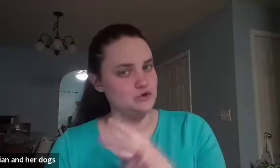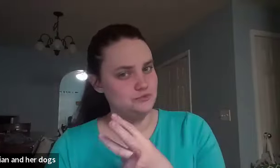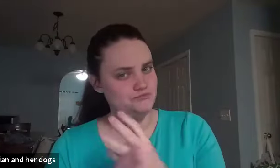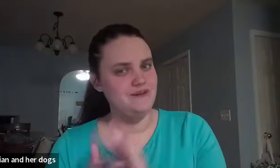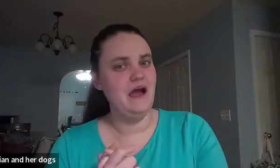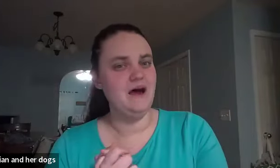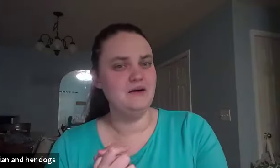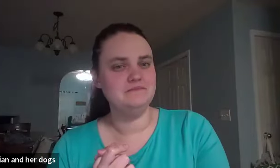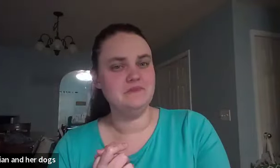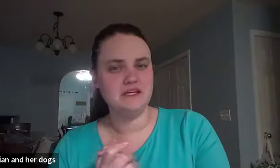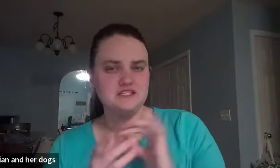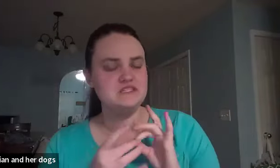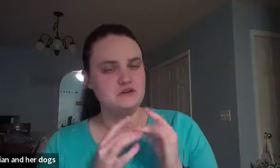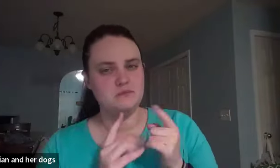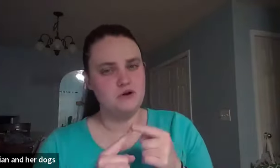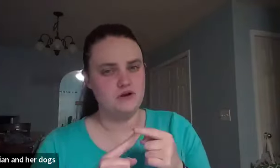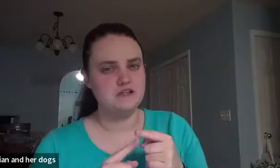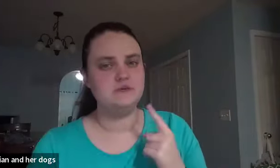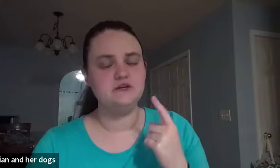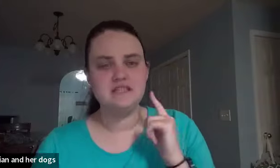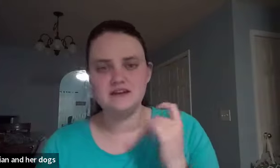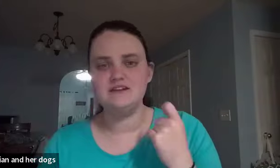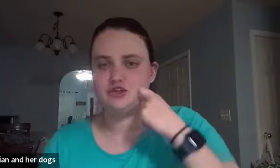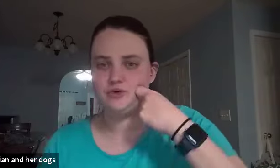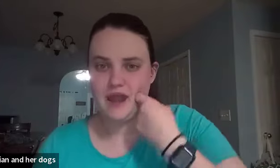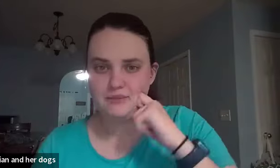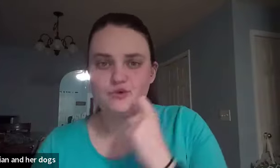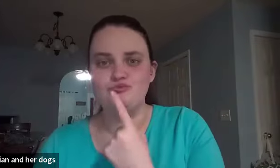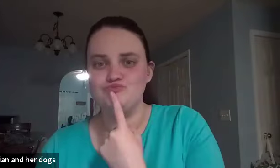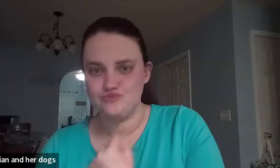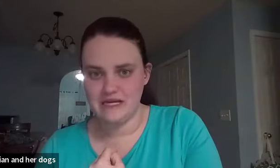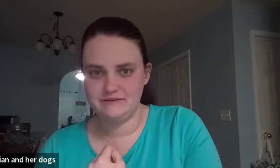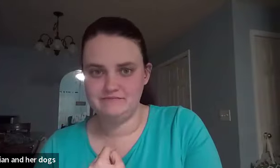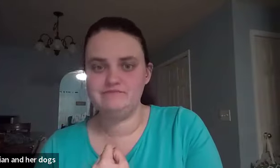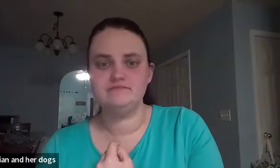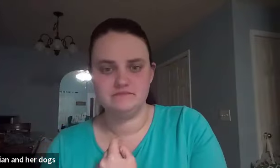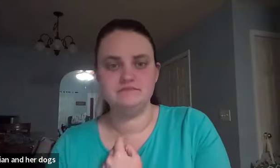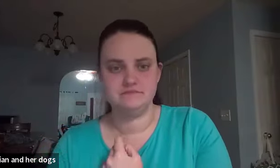world. Because it would still get the point across, but you would technically do apple red.